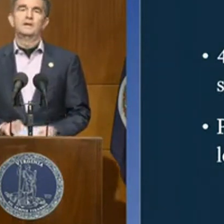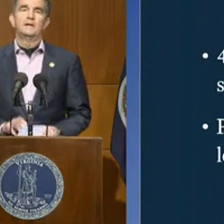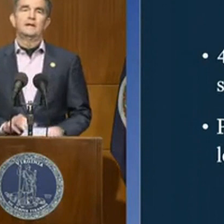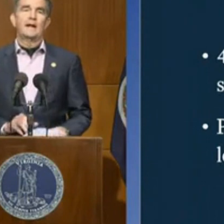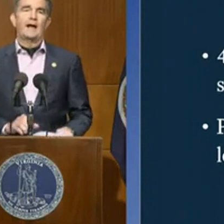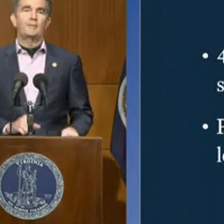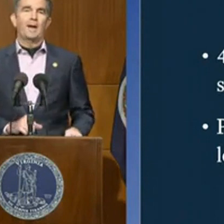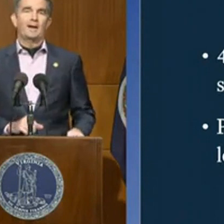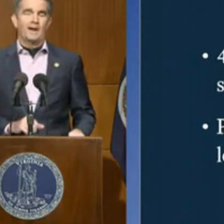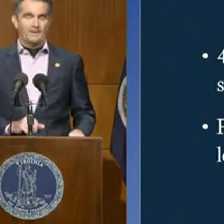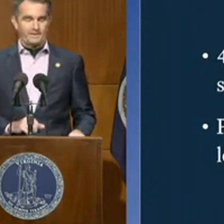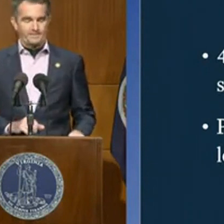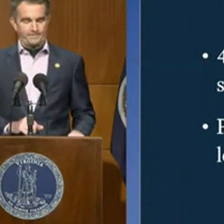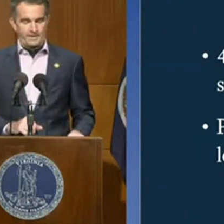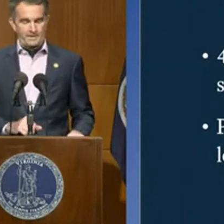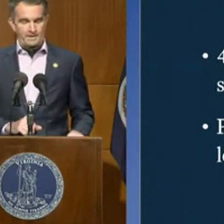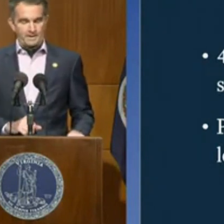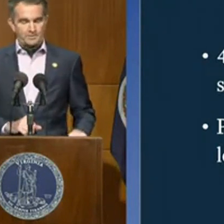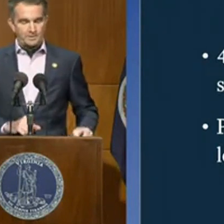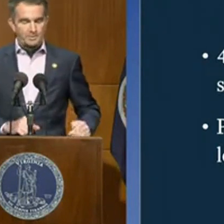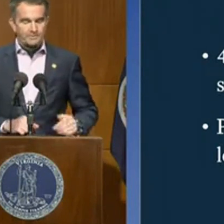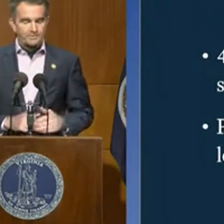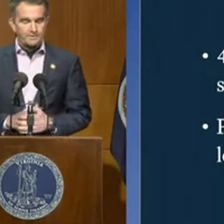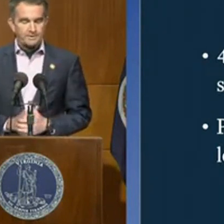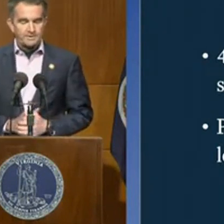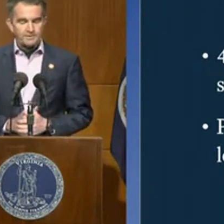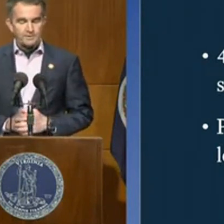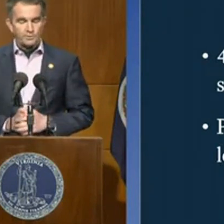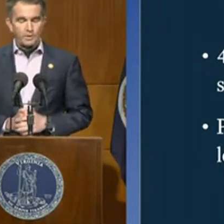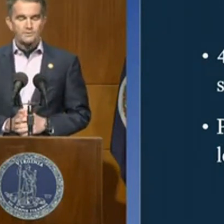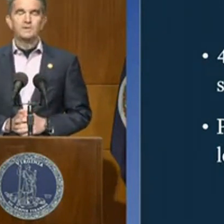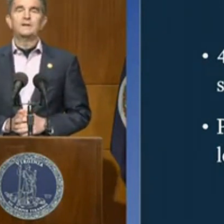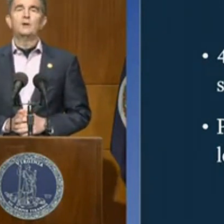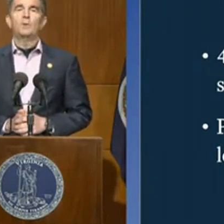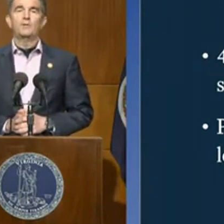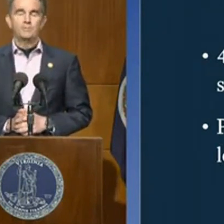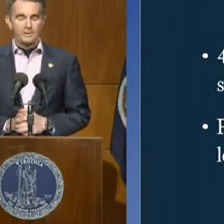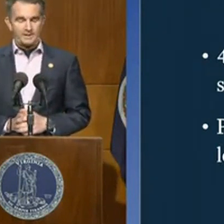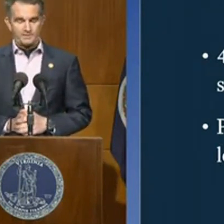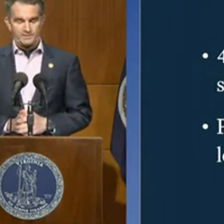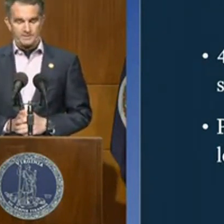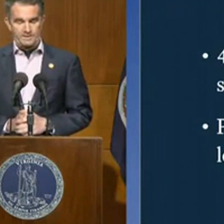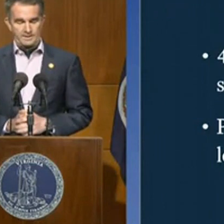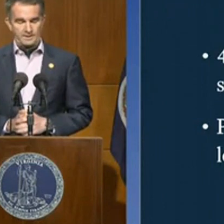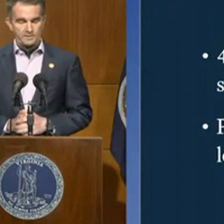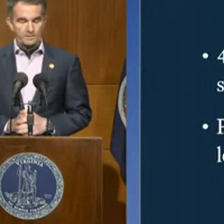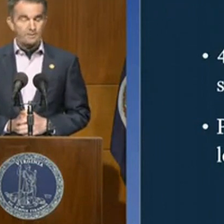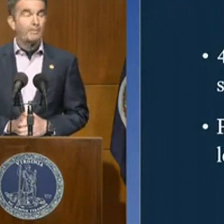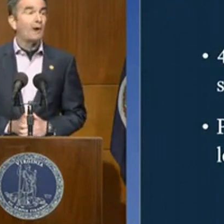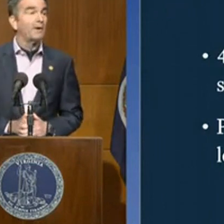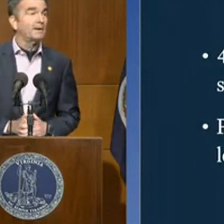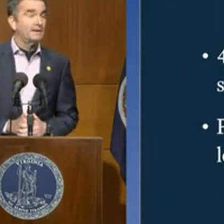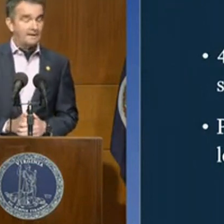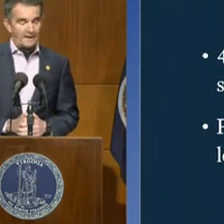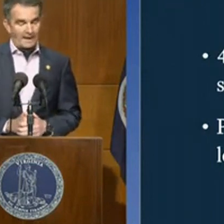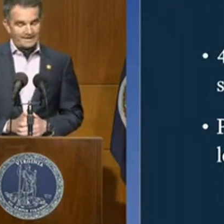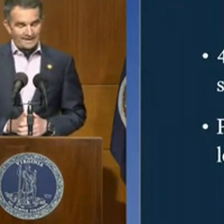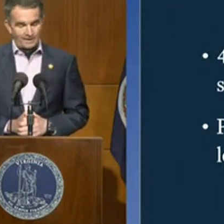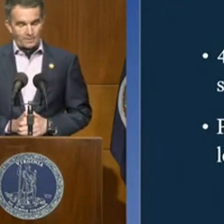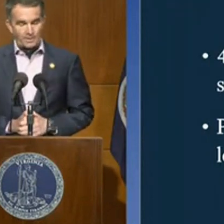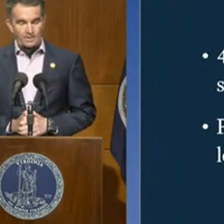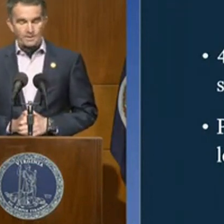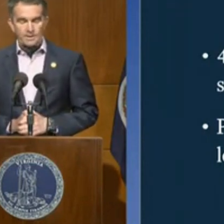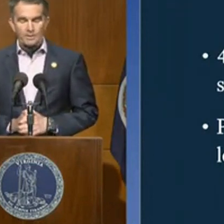facilities in Accomack County. Similar facilities across the Delmarva Peninsula, including Maryland